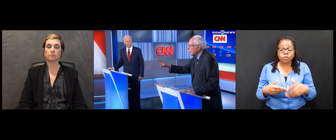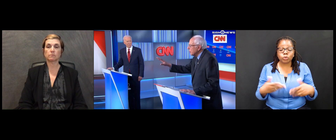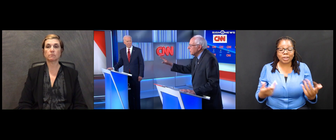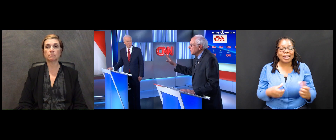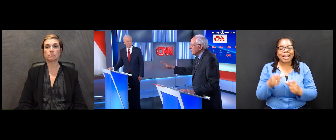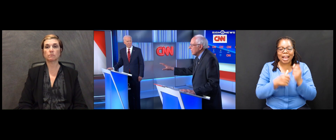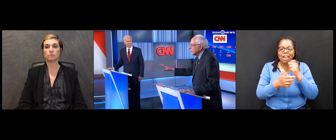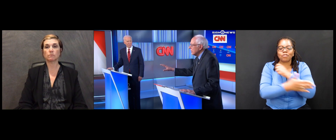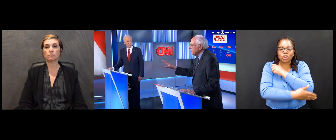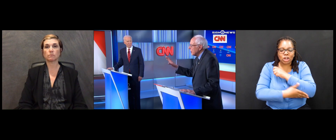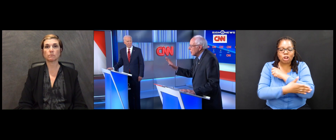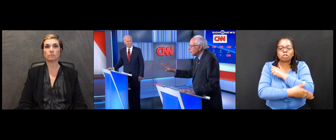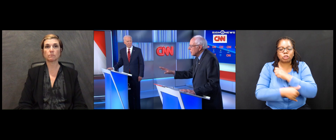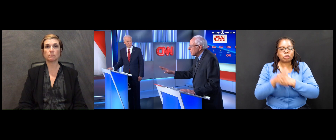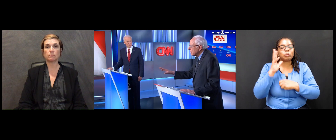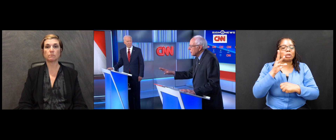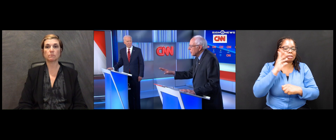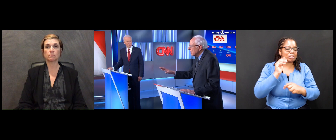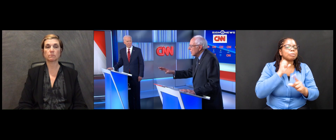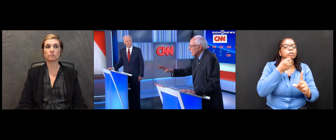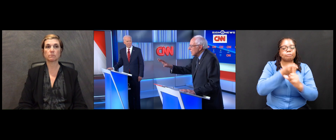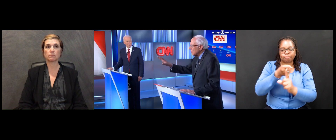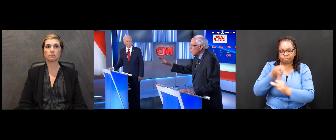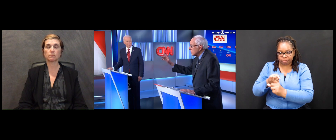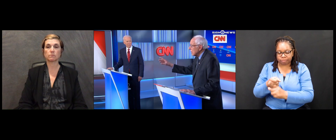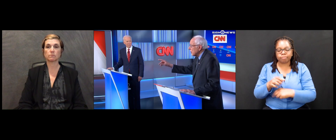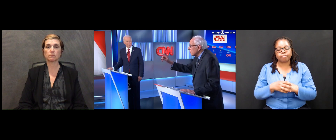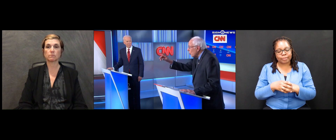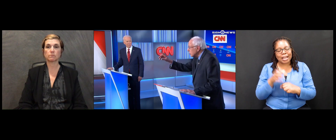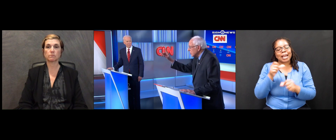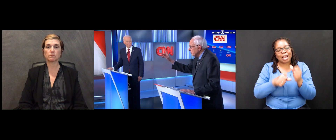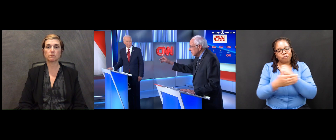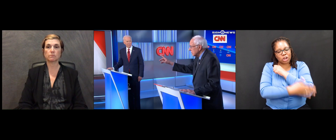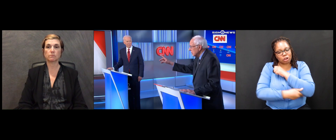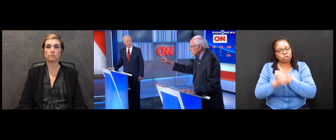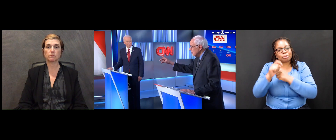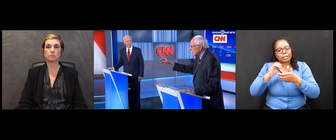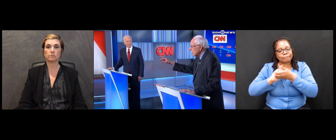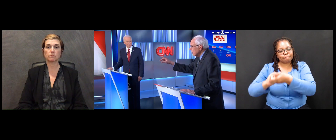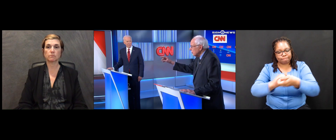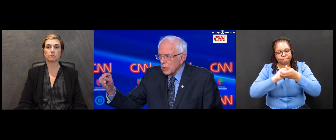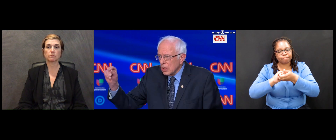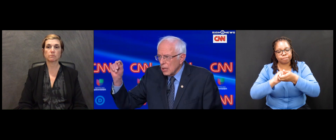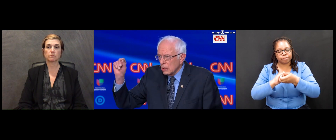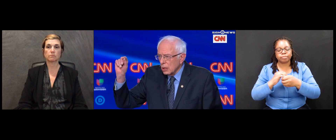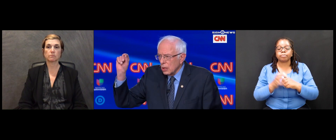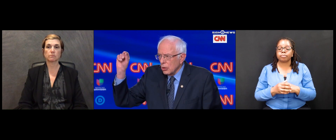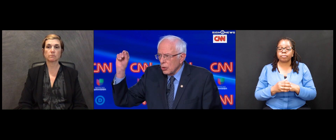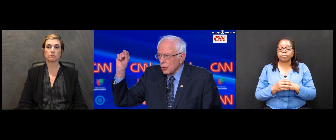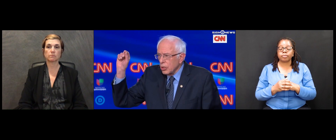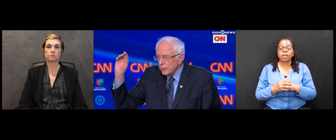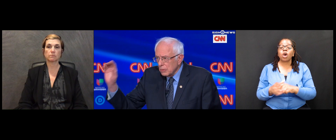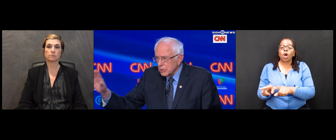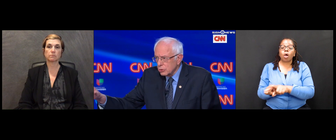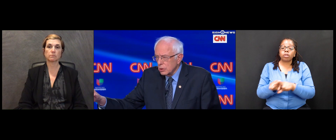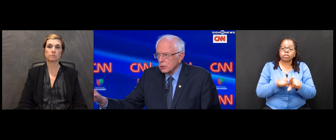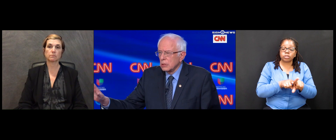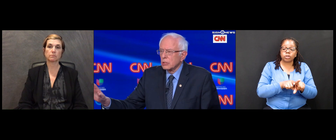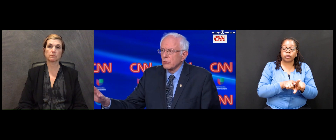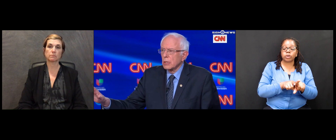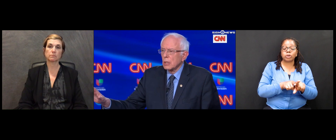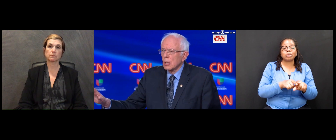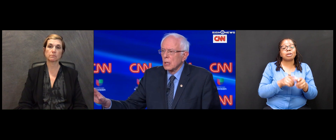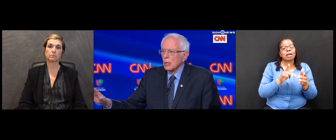earth is going to be affected. Every country on earth has got to work together. It also means that we tell the